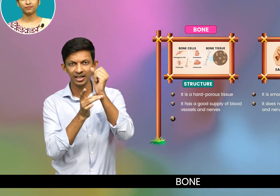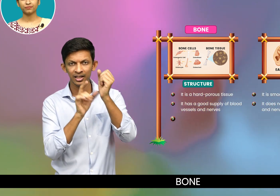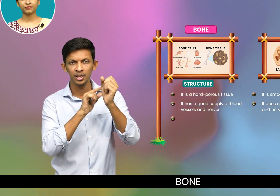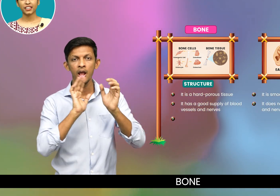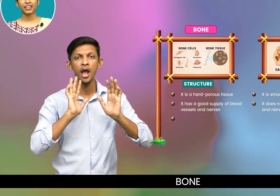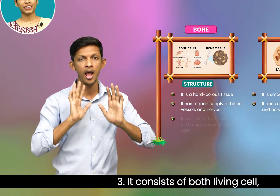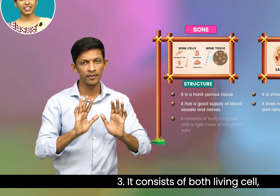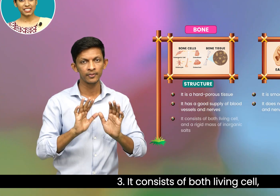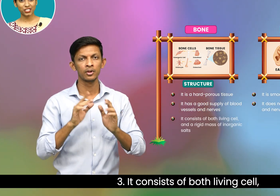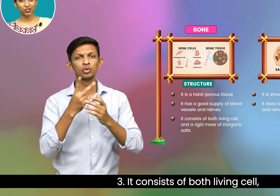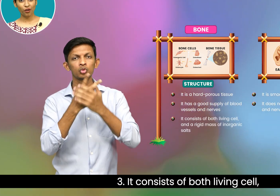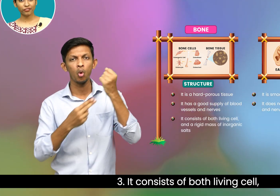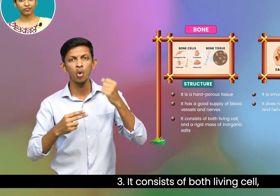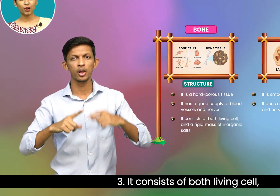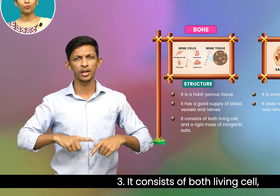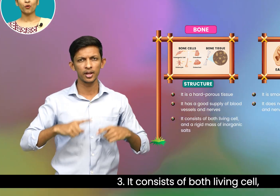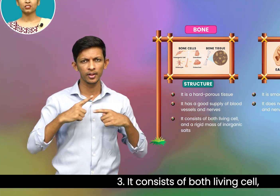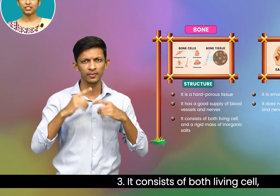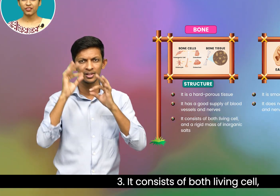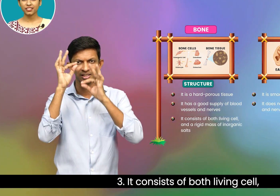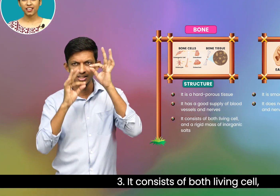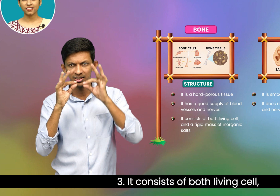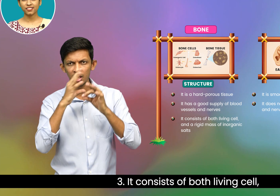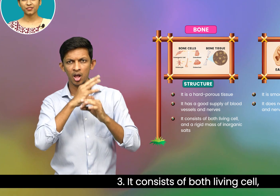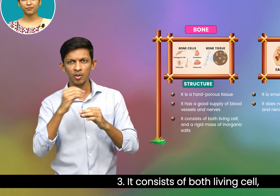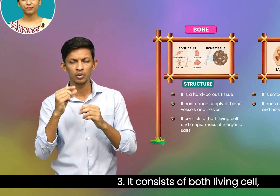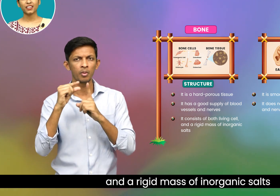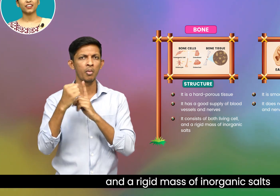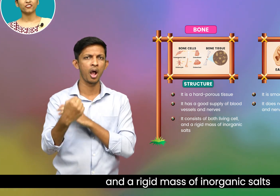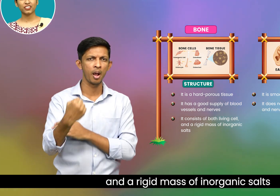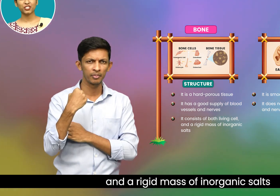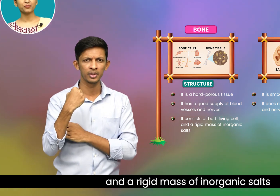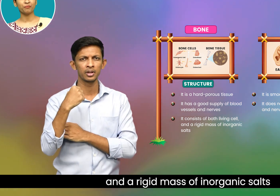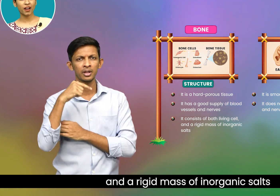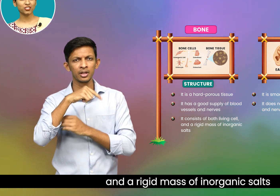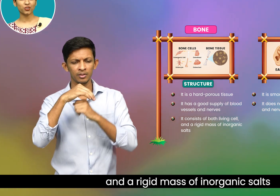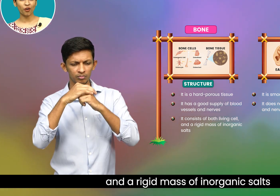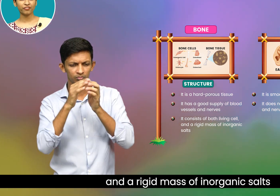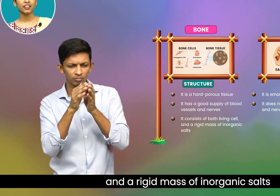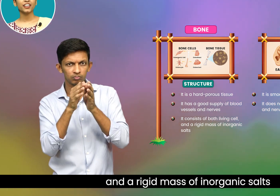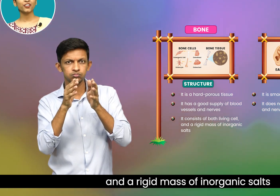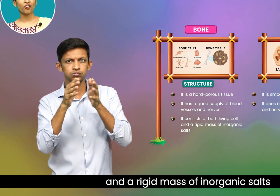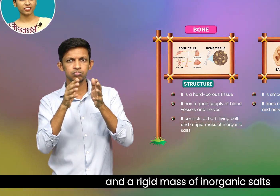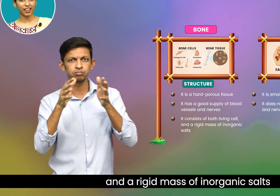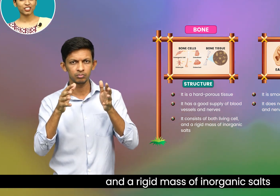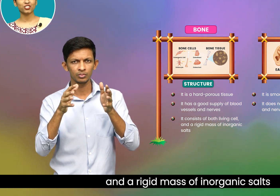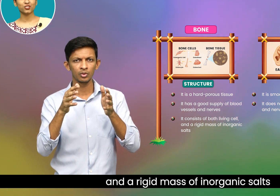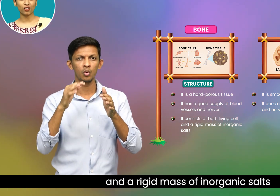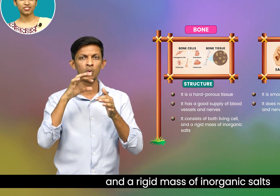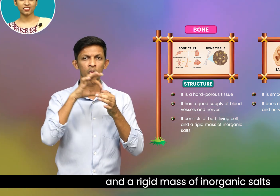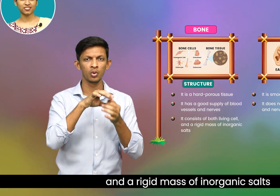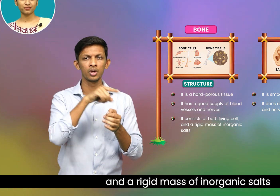Bone. It consists of both living cells and a rigid mass of